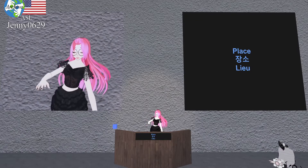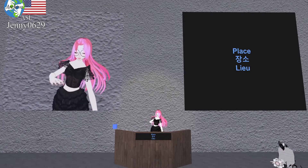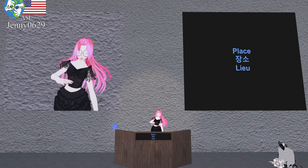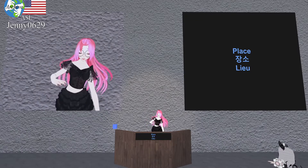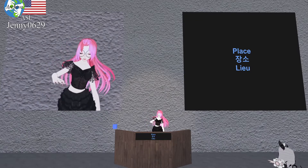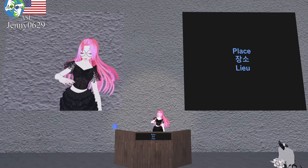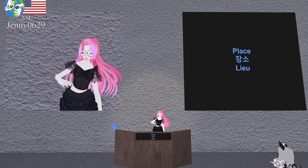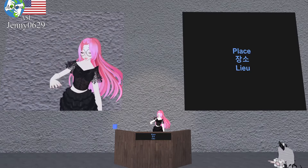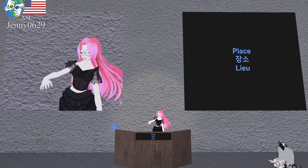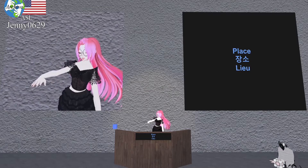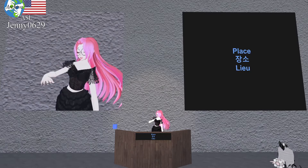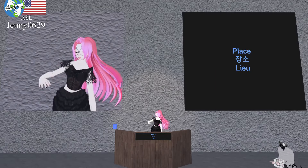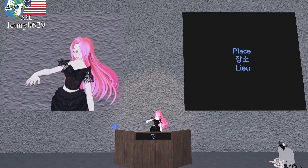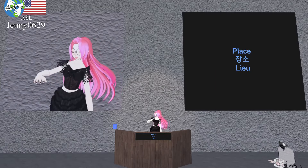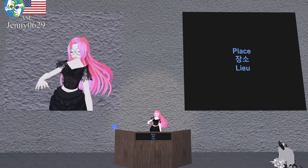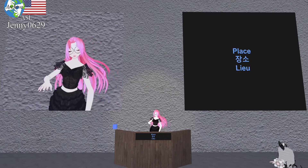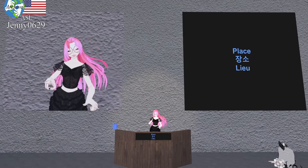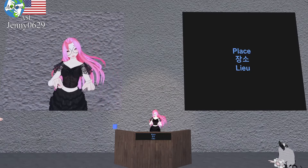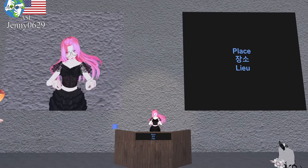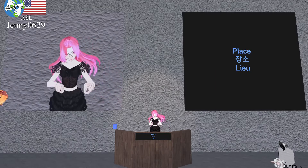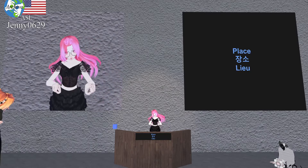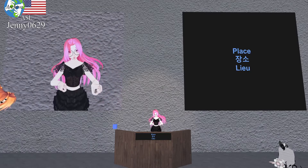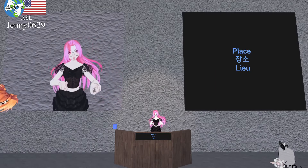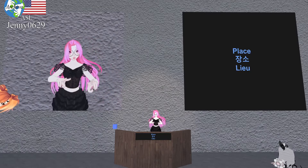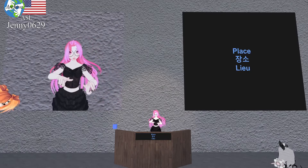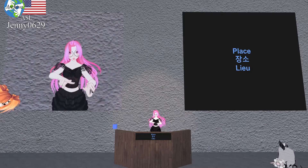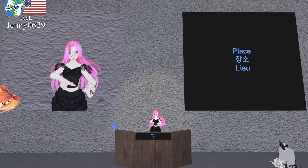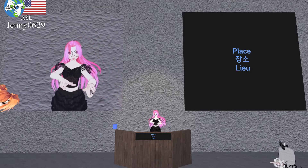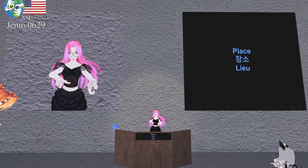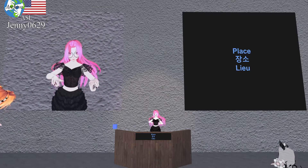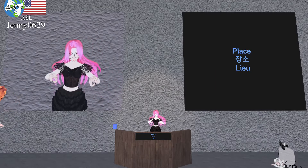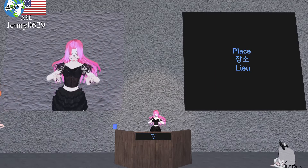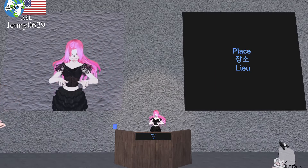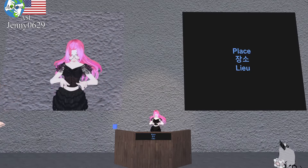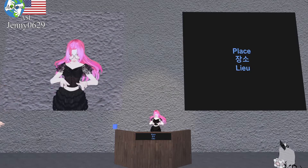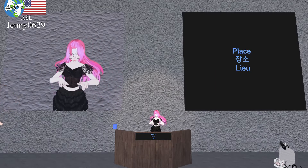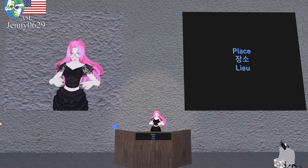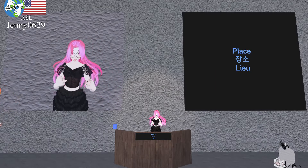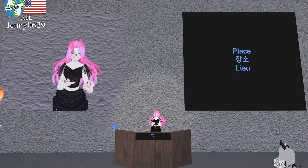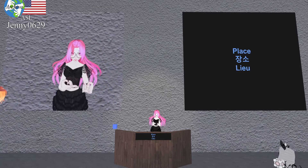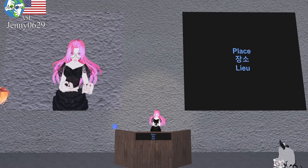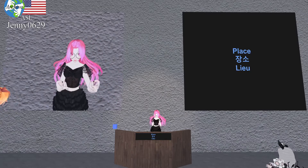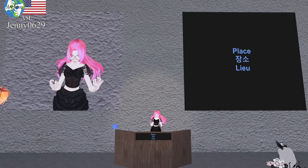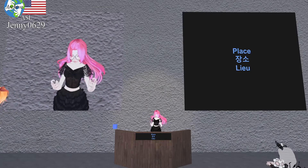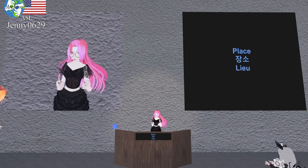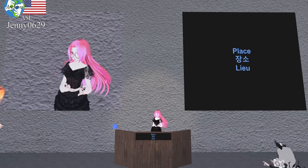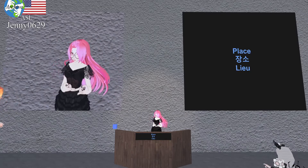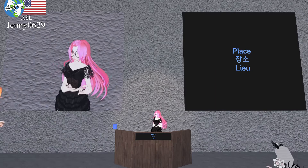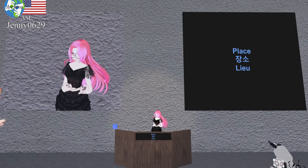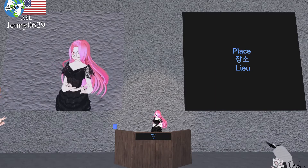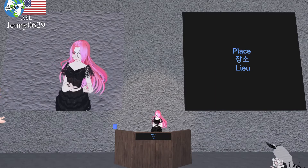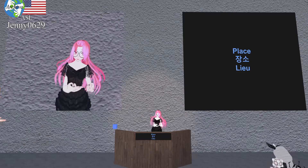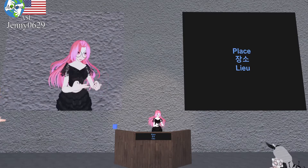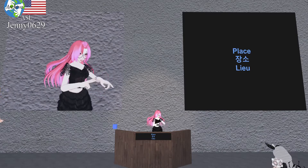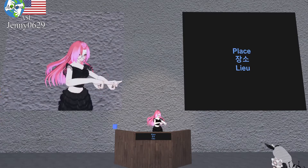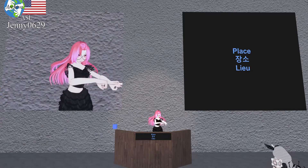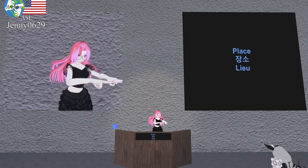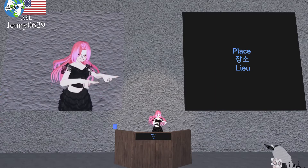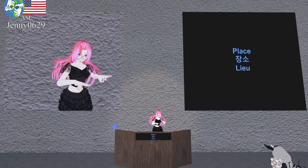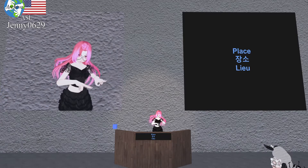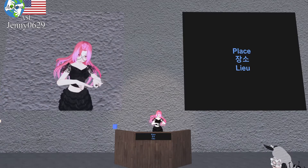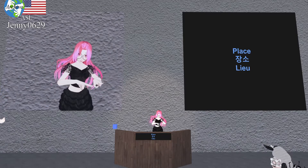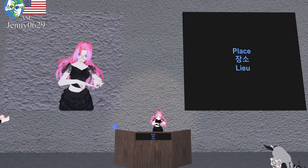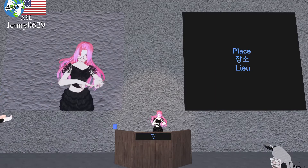of shimmy it around like this. It's a place over there. And then also with hands, place, either up or down.